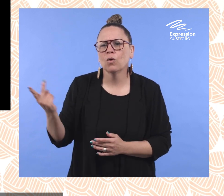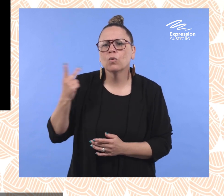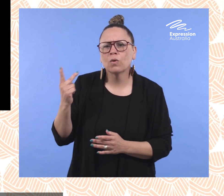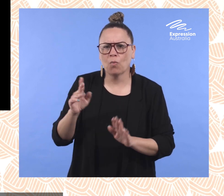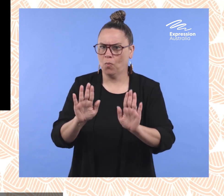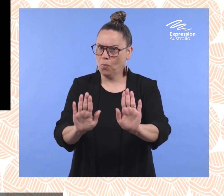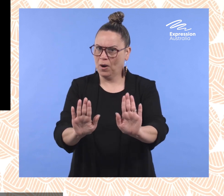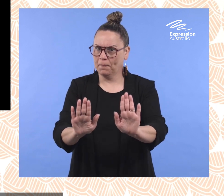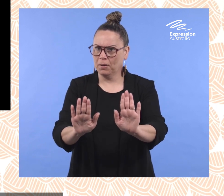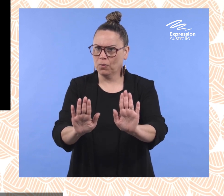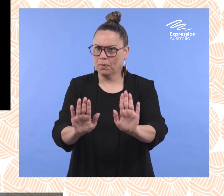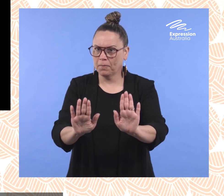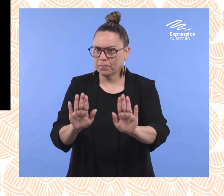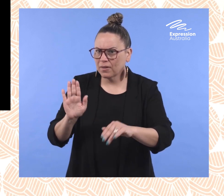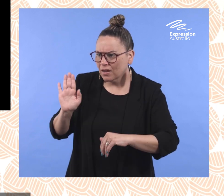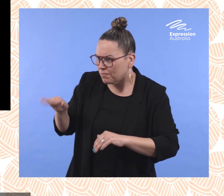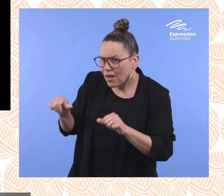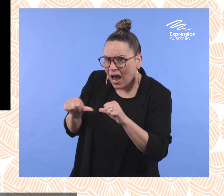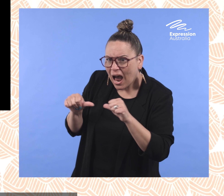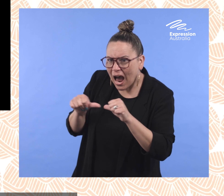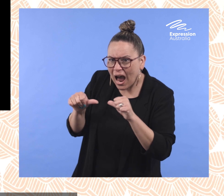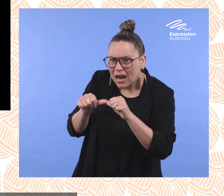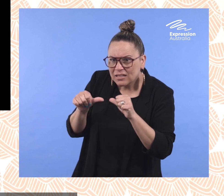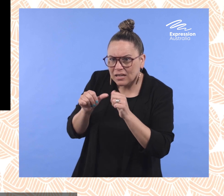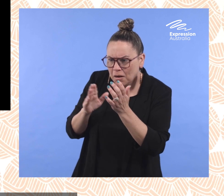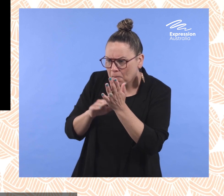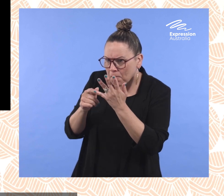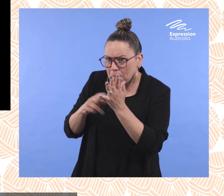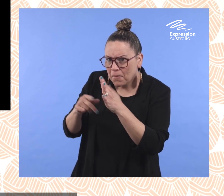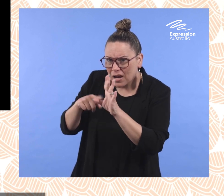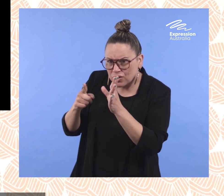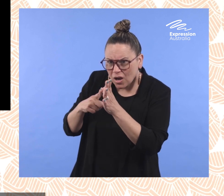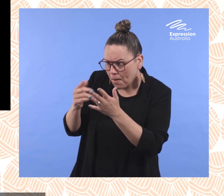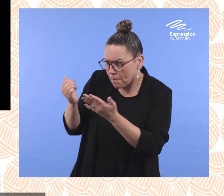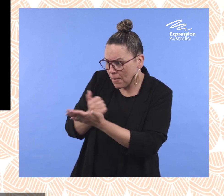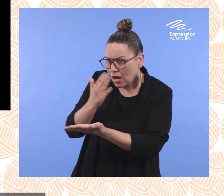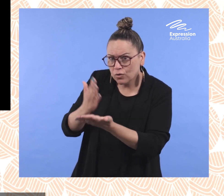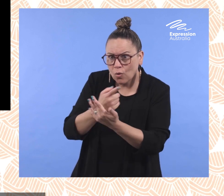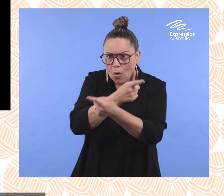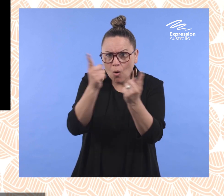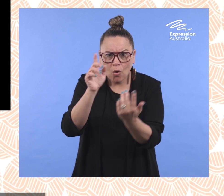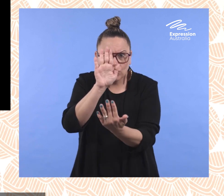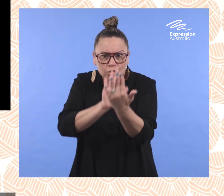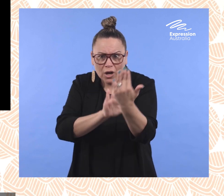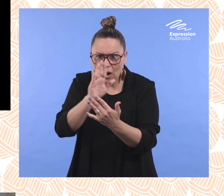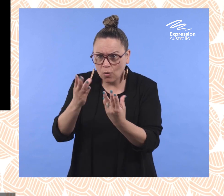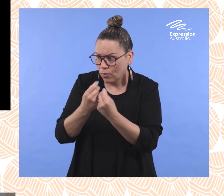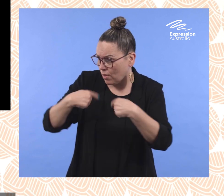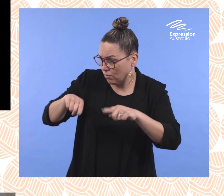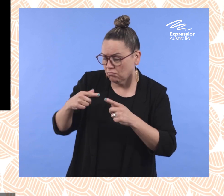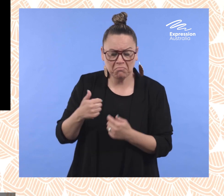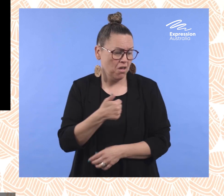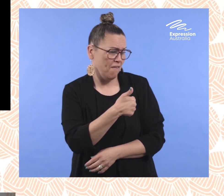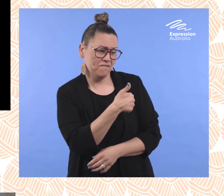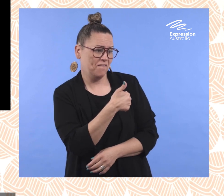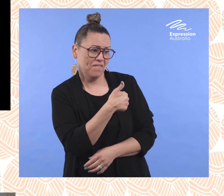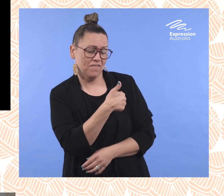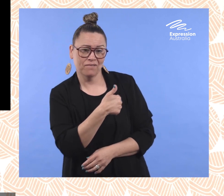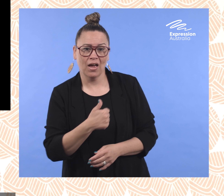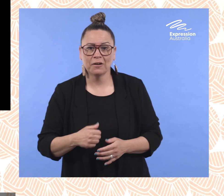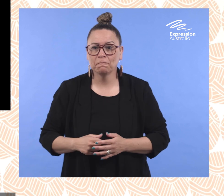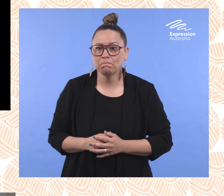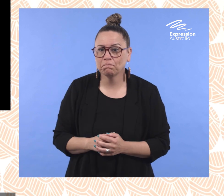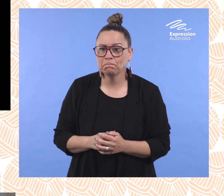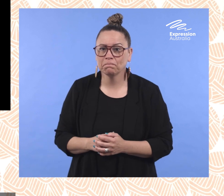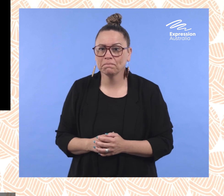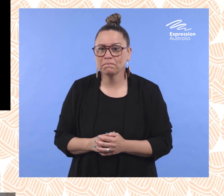will just, Aunty Munya, I'll just check that everyone can chat with us. Yes, let's do that. And